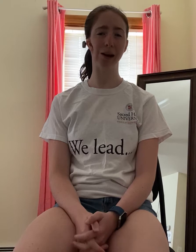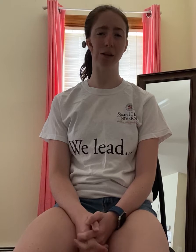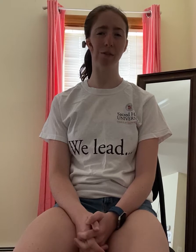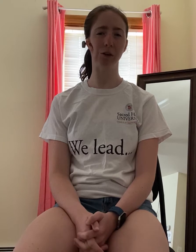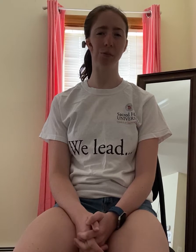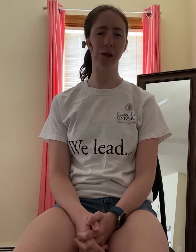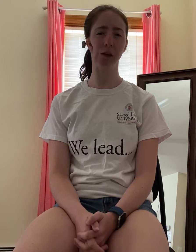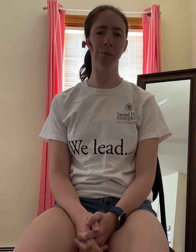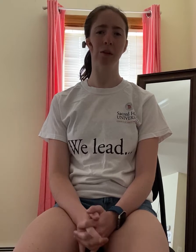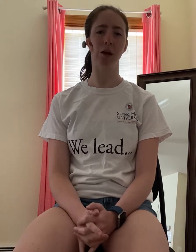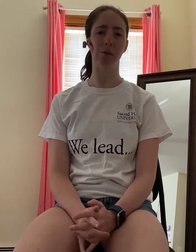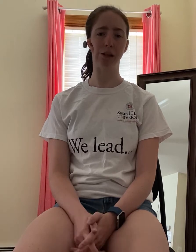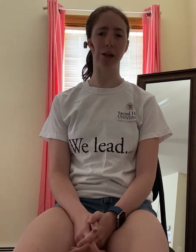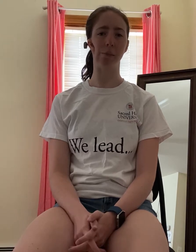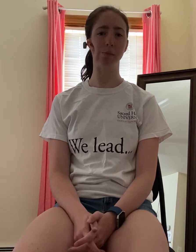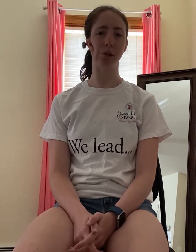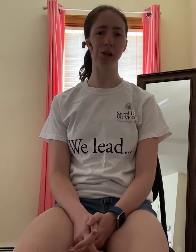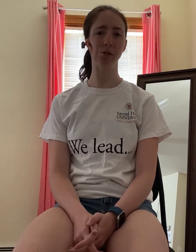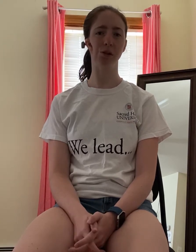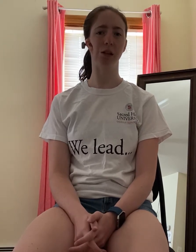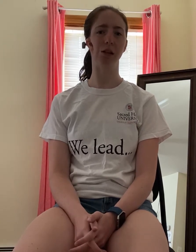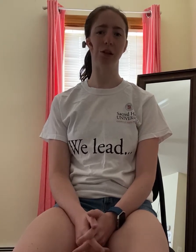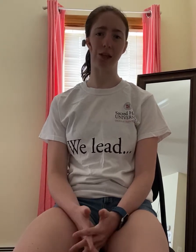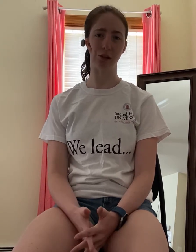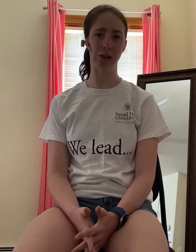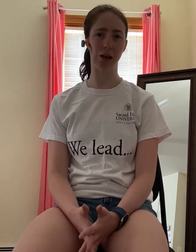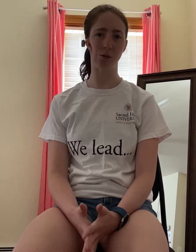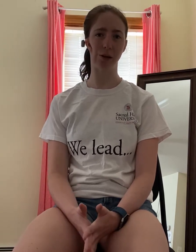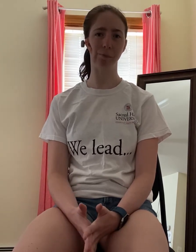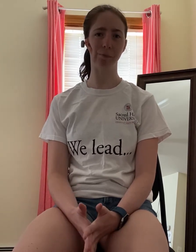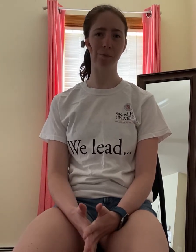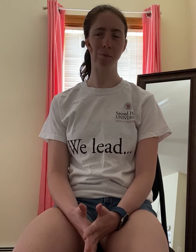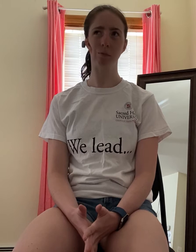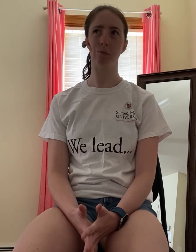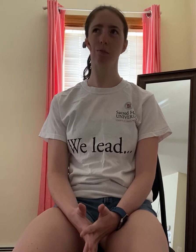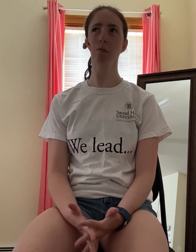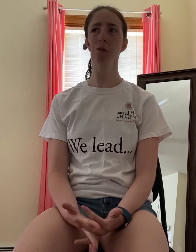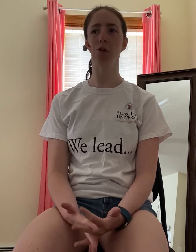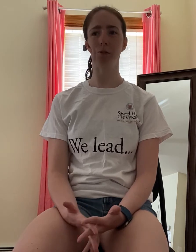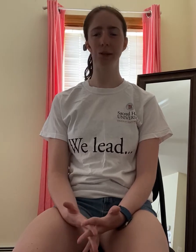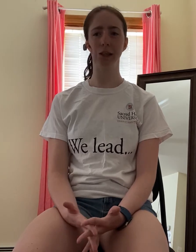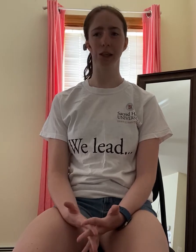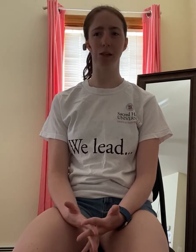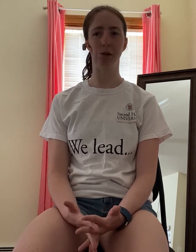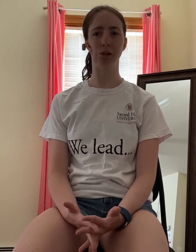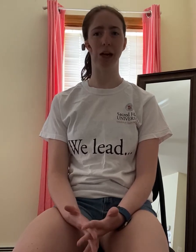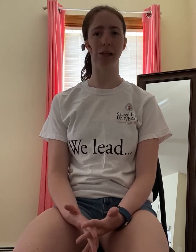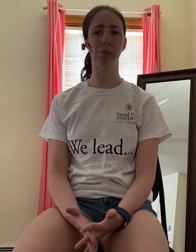practice fingerspelling in the comments below, so that then you can take a look at that as well. So the first thing is, when you're signing a